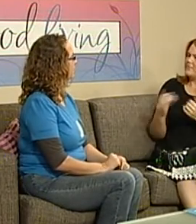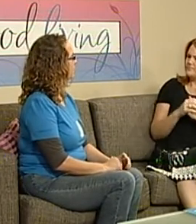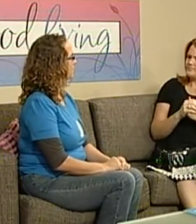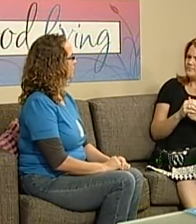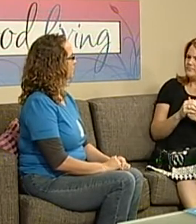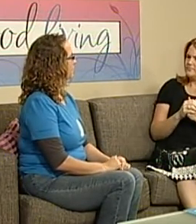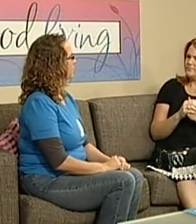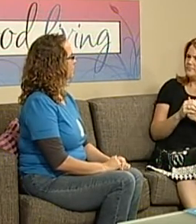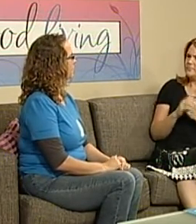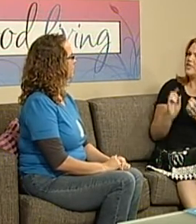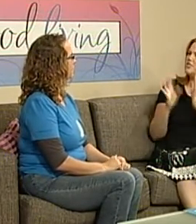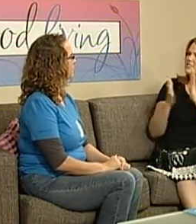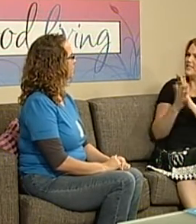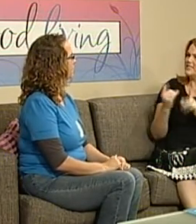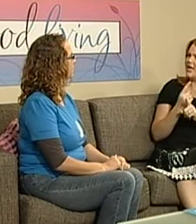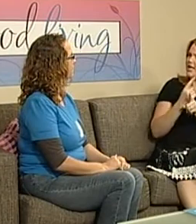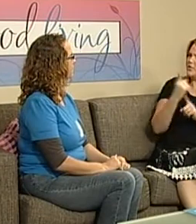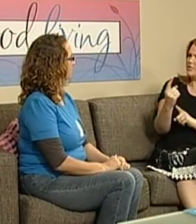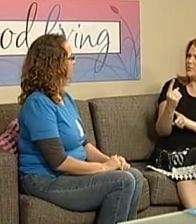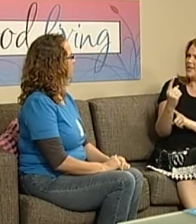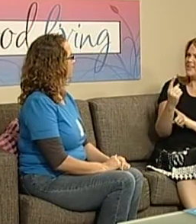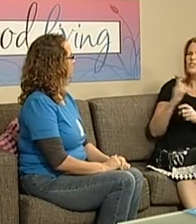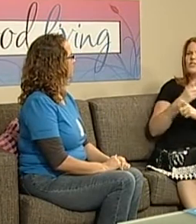Zealand Sign Language Week, what is it all about this year?